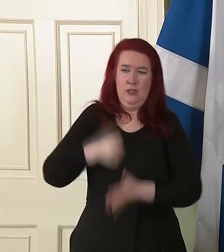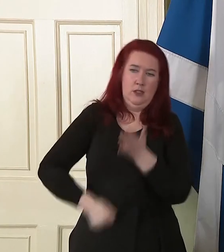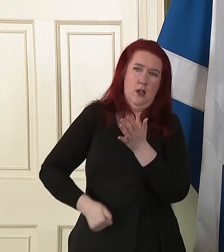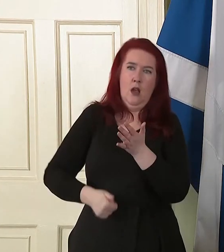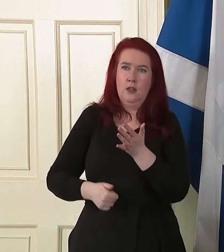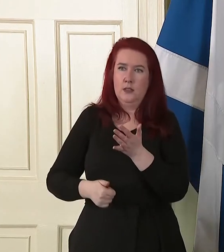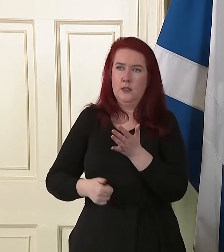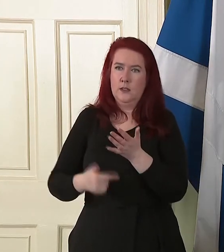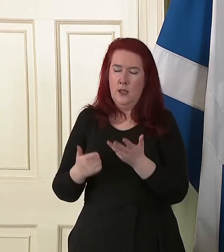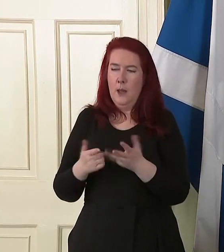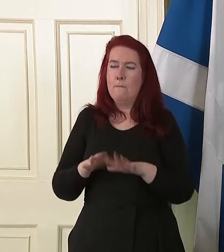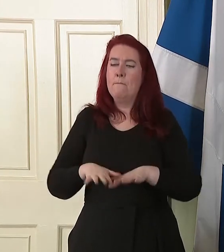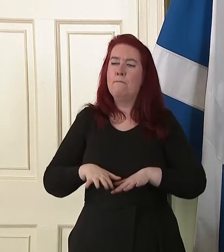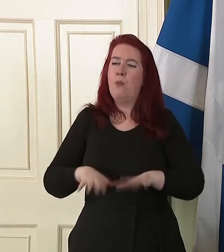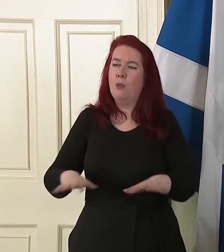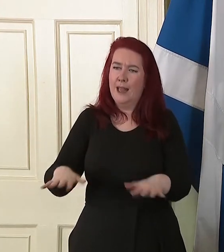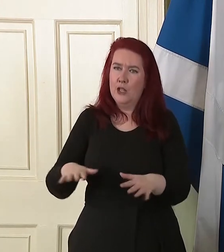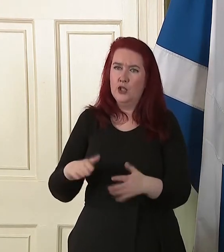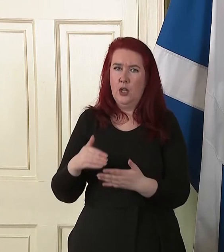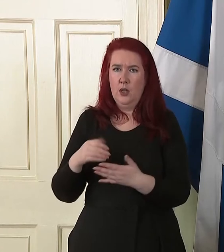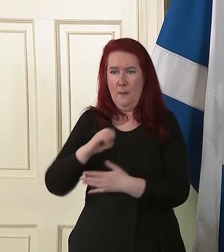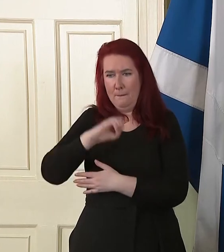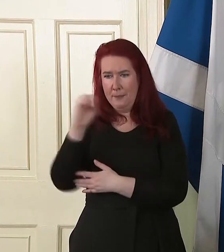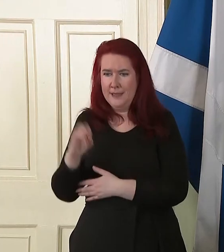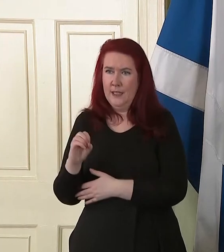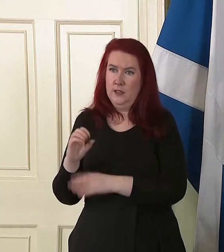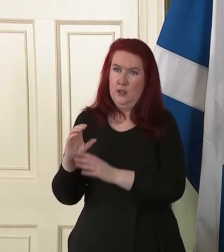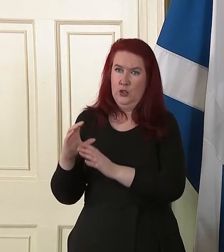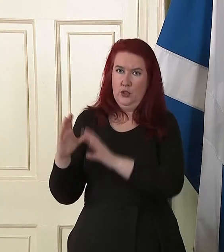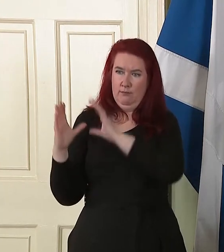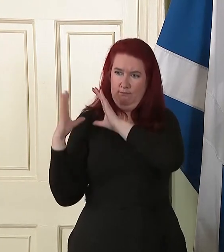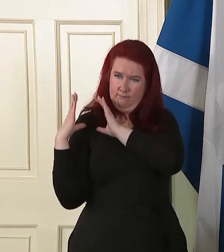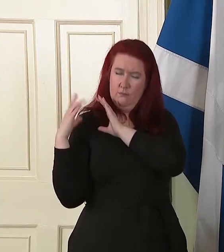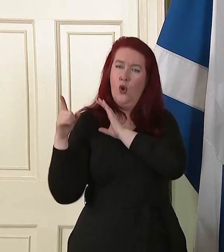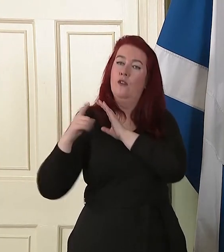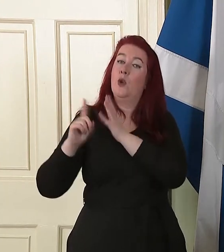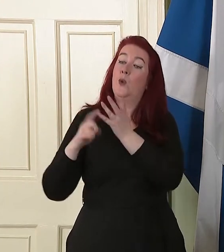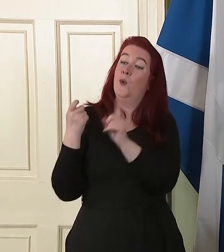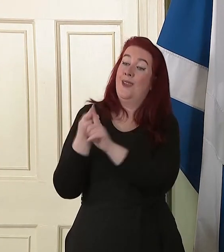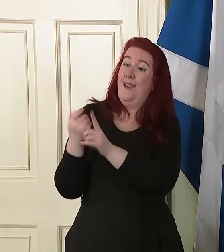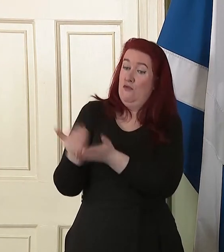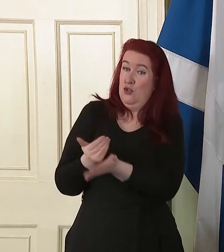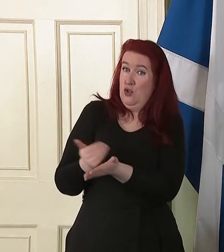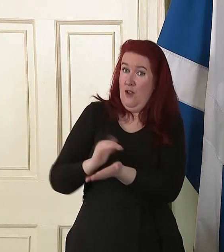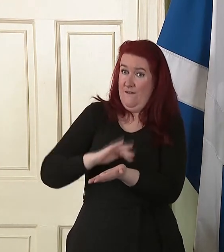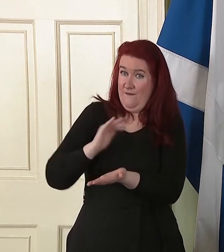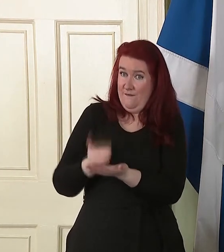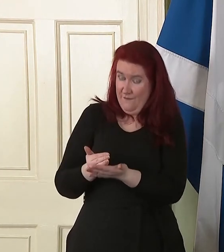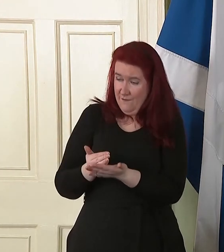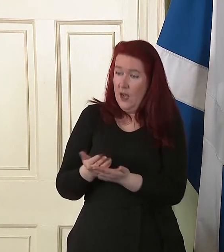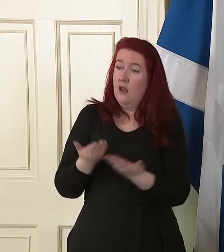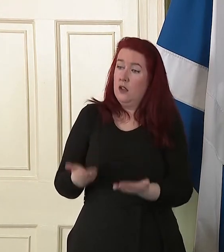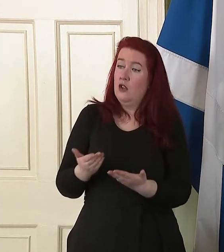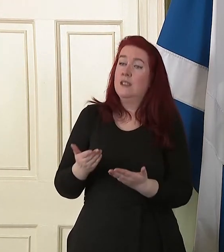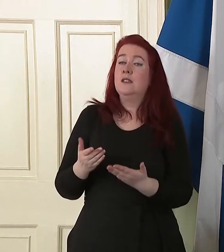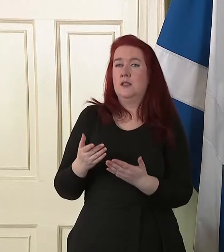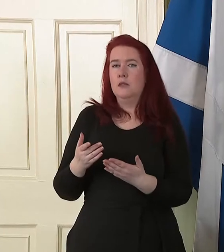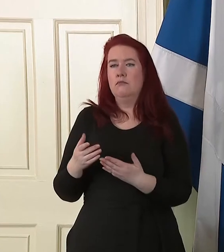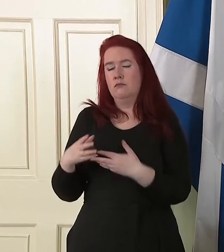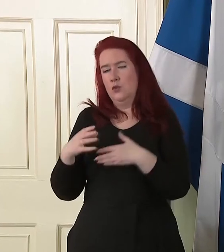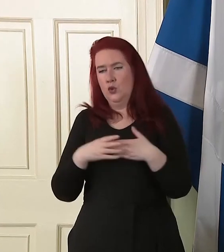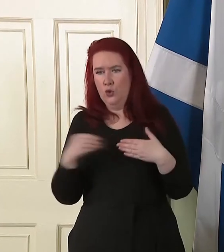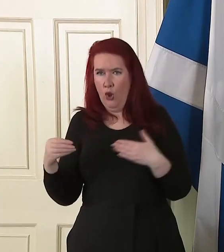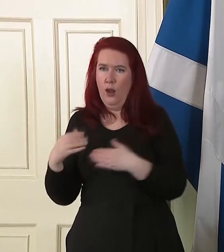of the population share of UK reserves would be, on current sterling dollar exchange